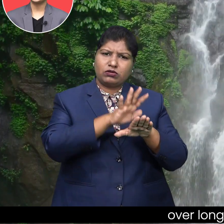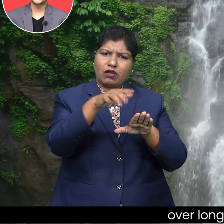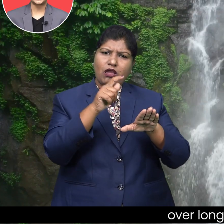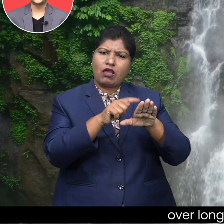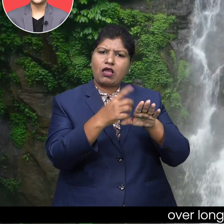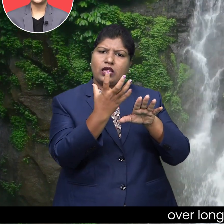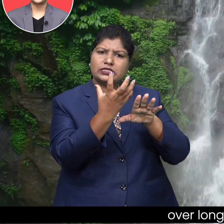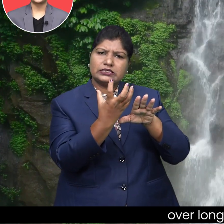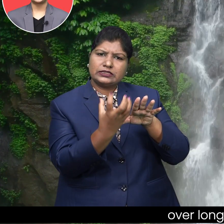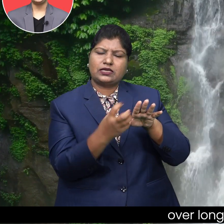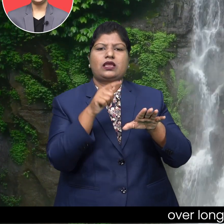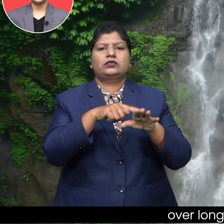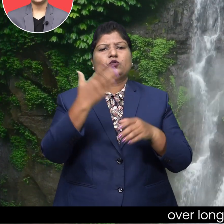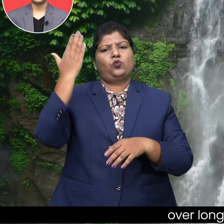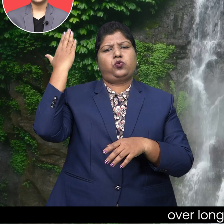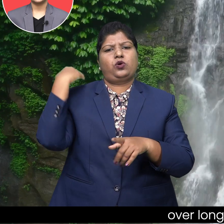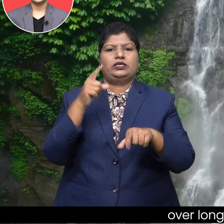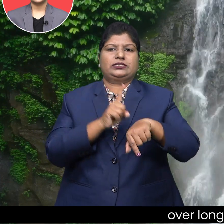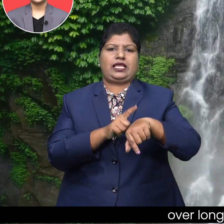of time.